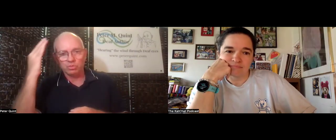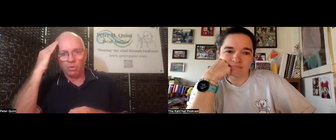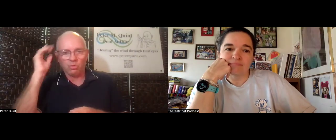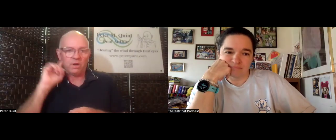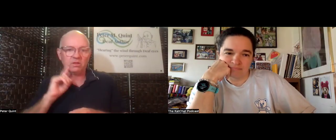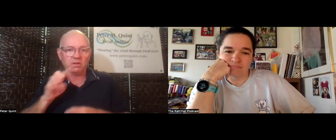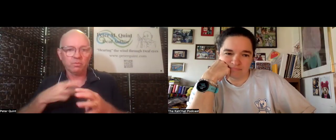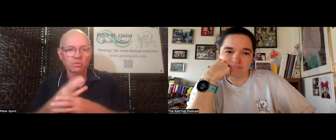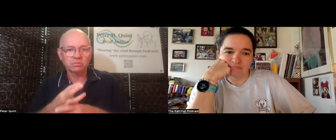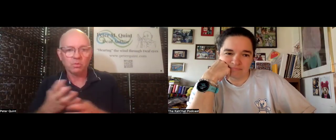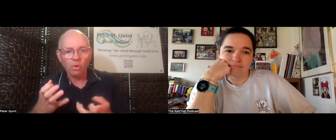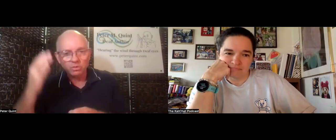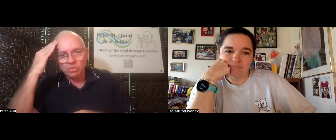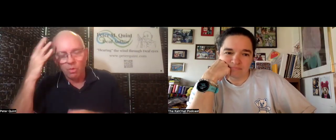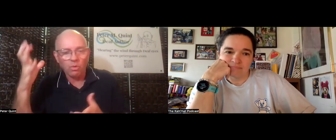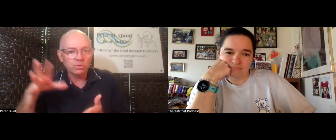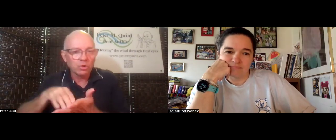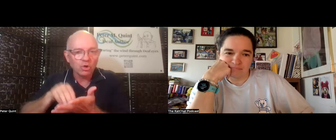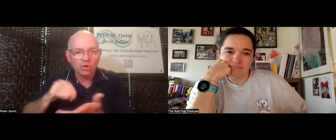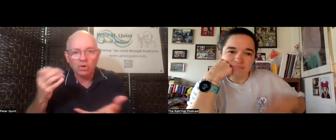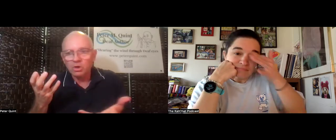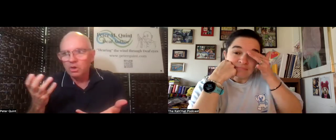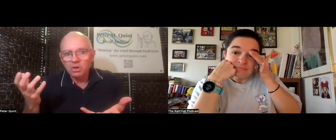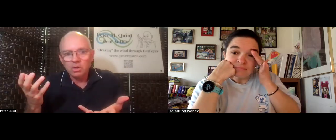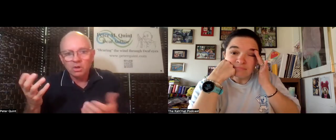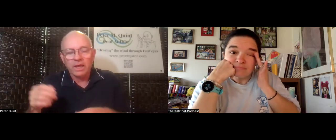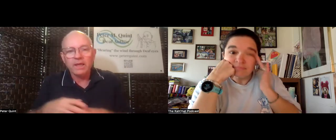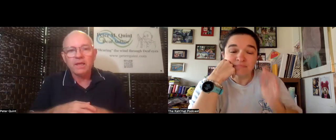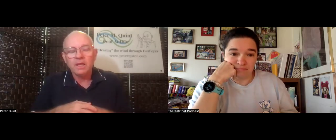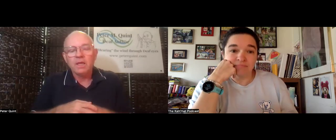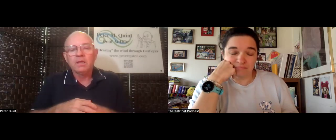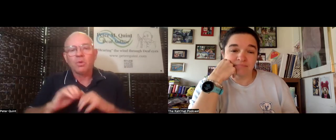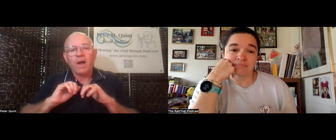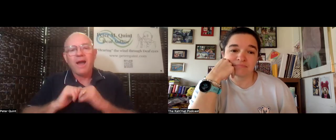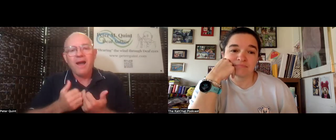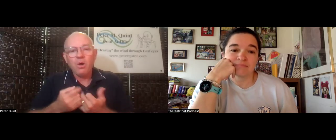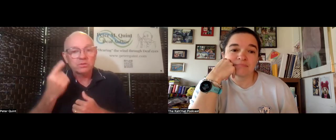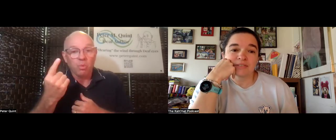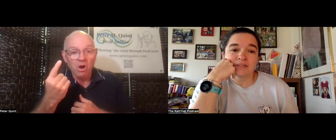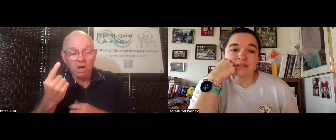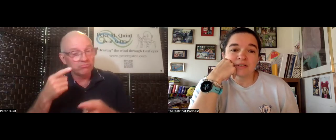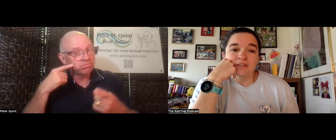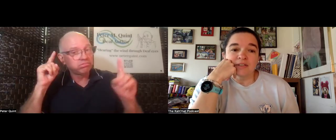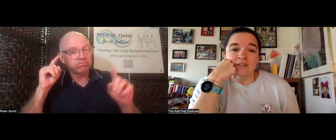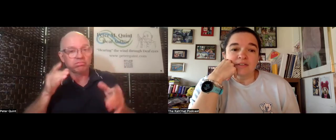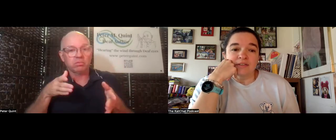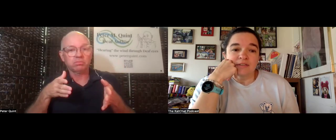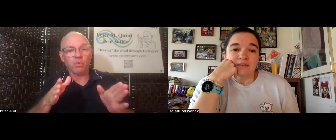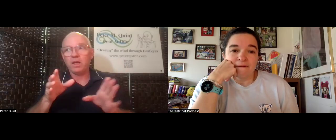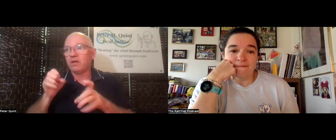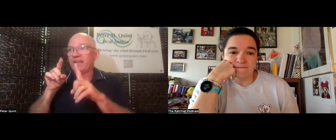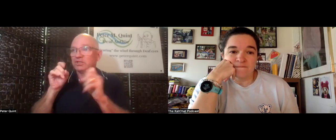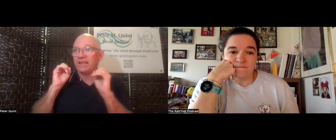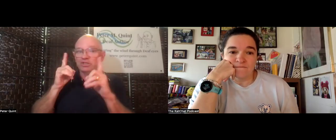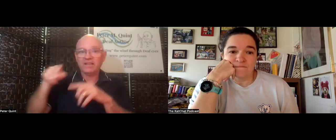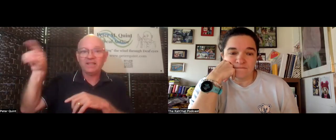want to know about the deaf world, want to know, want to learn. Okay, so how is one